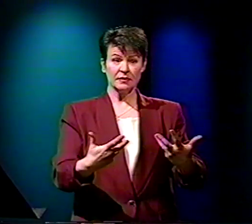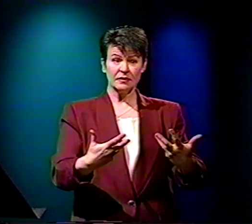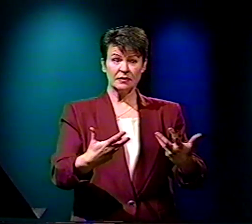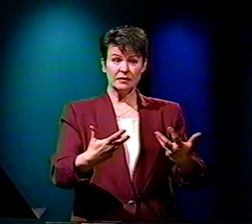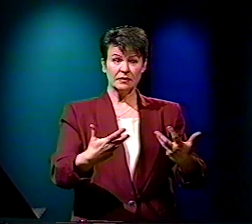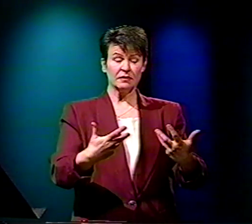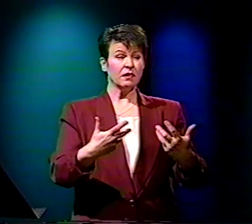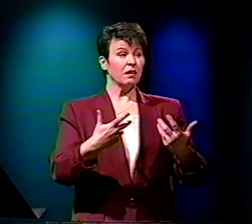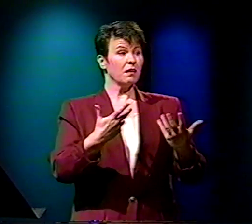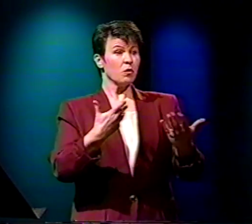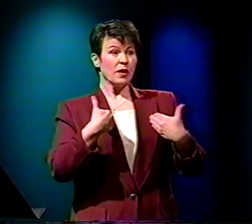Chinese.